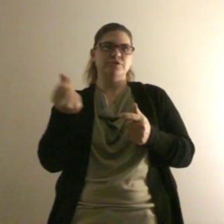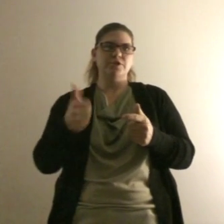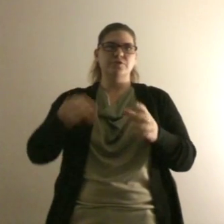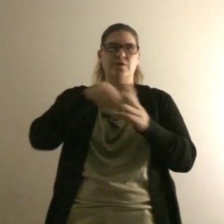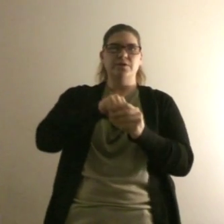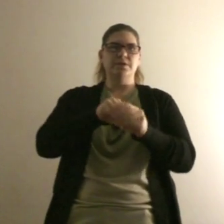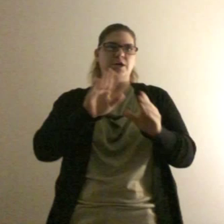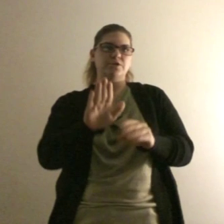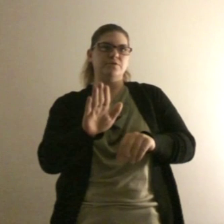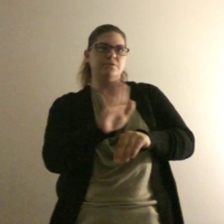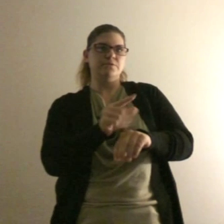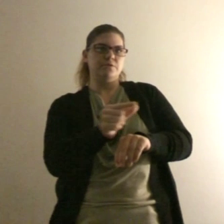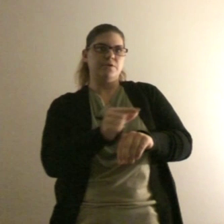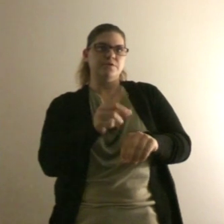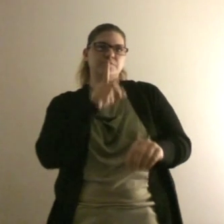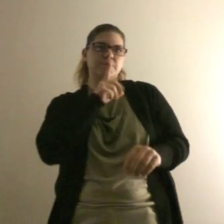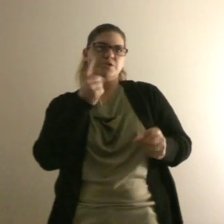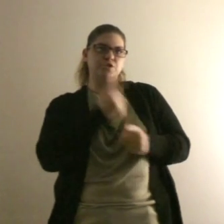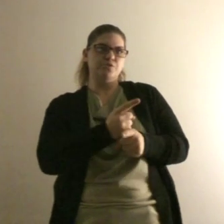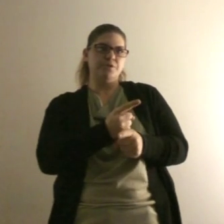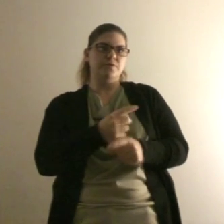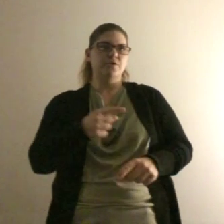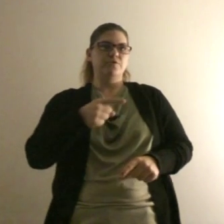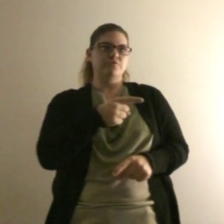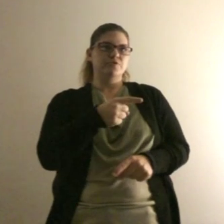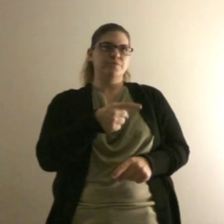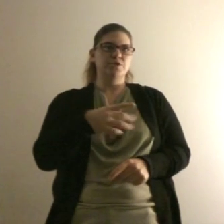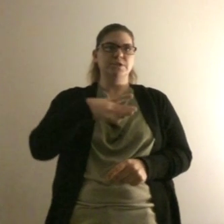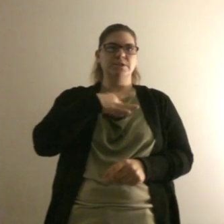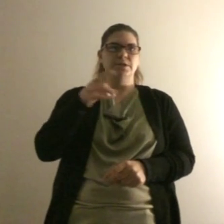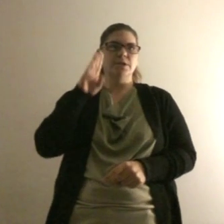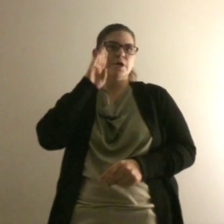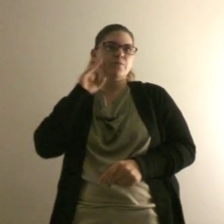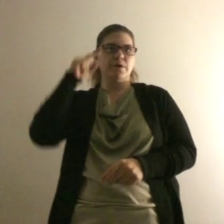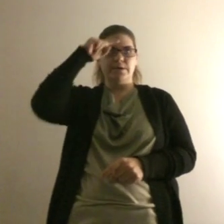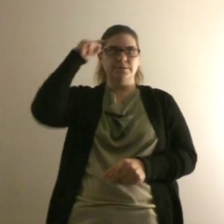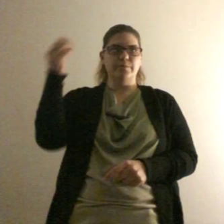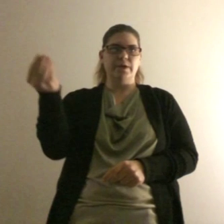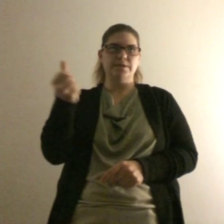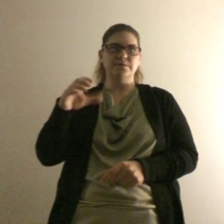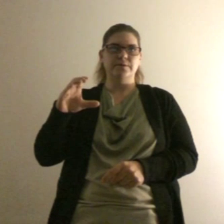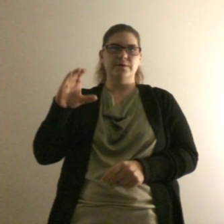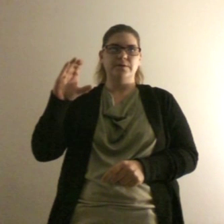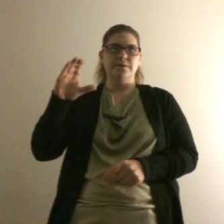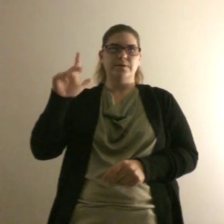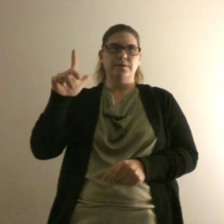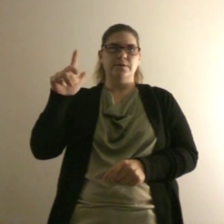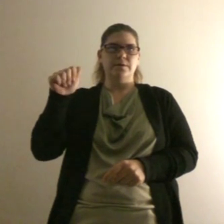the soil in your garden to make sure it is suitable. Rose bushes like brown to black soil. Clay soil